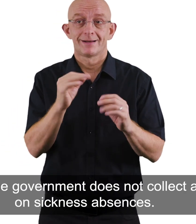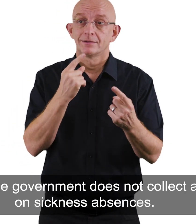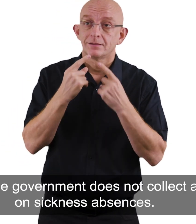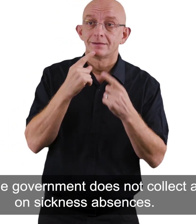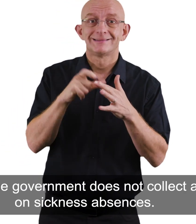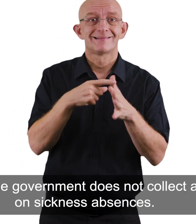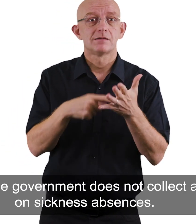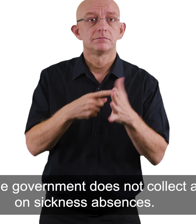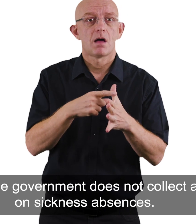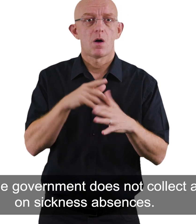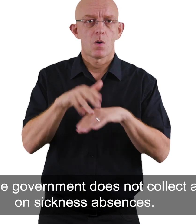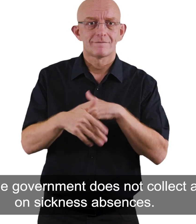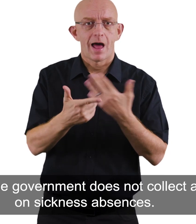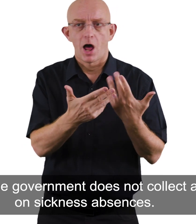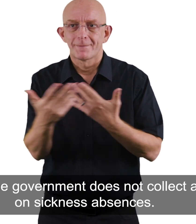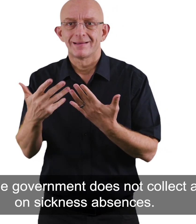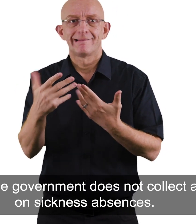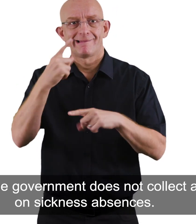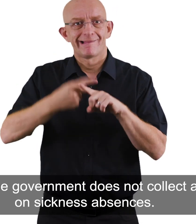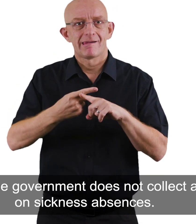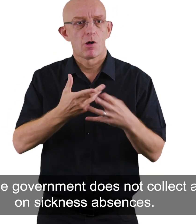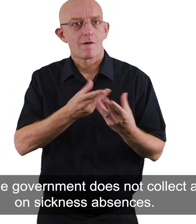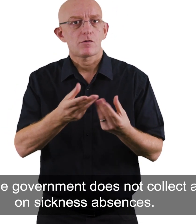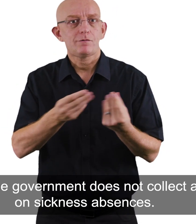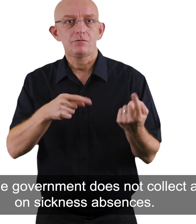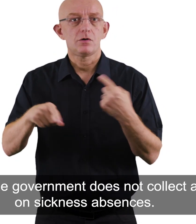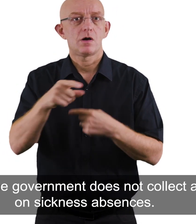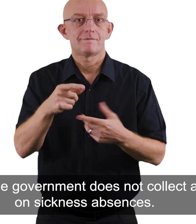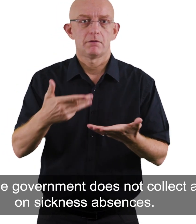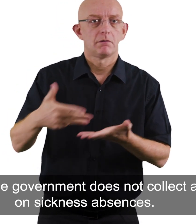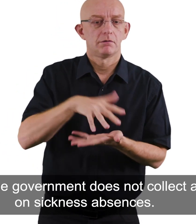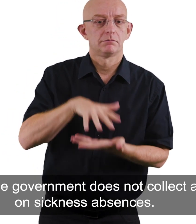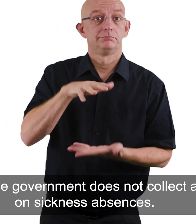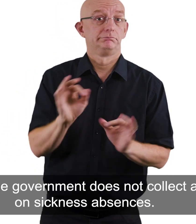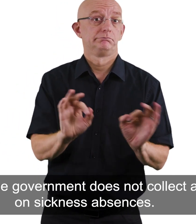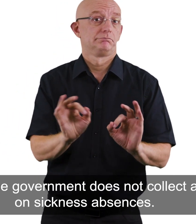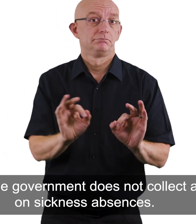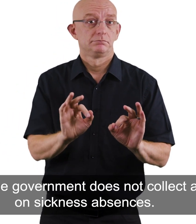Currently, the government does not collect any data on sickness absences,